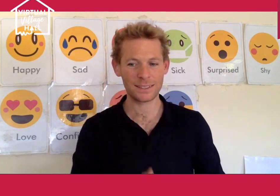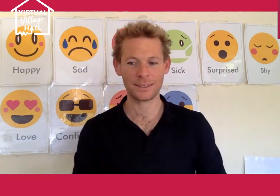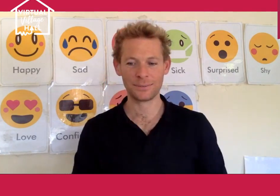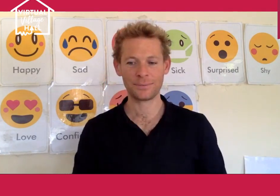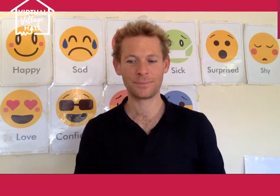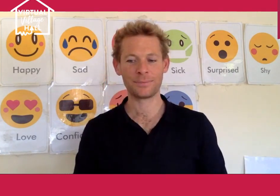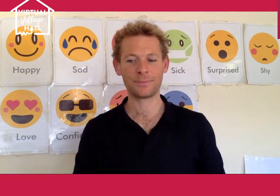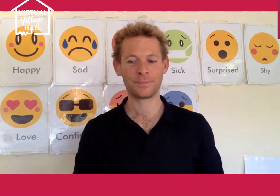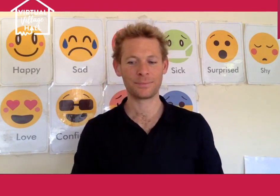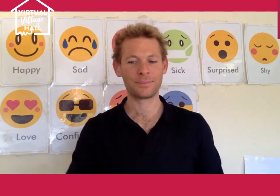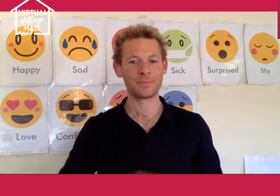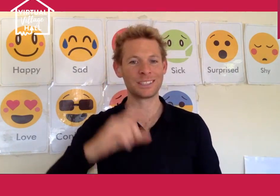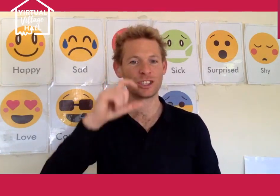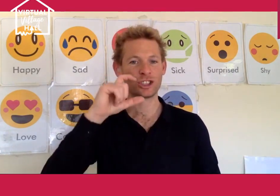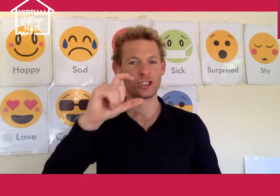Number 7